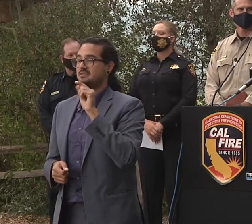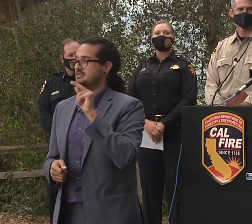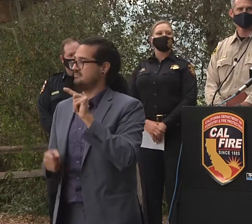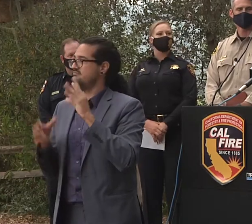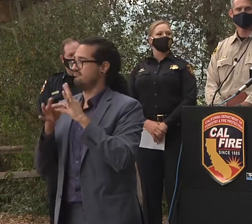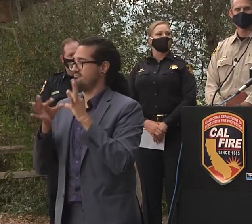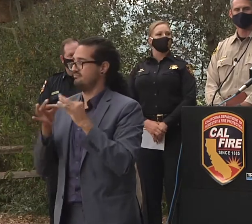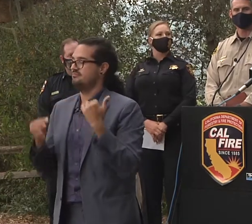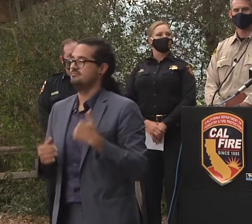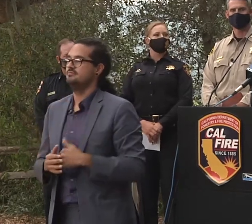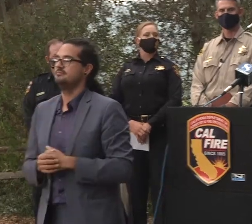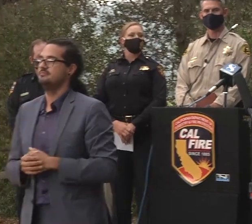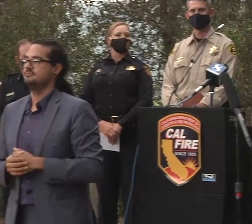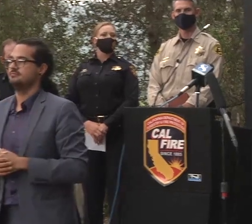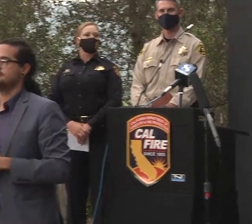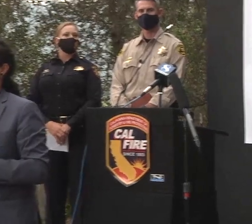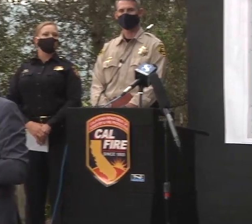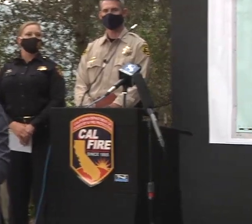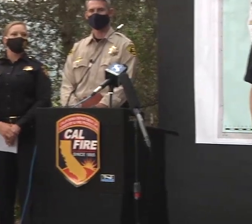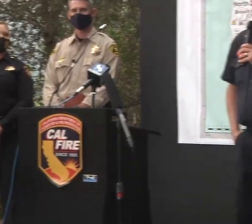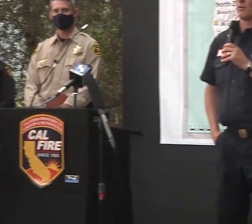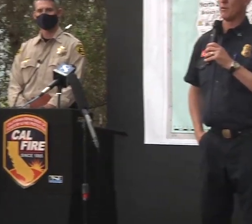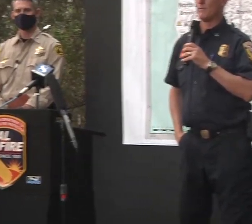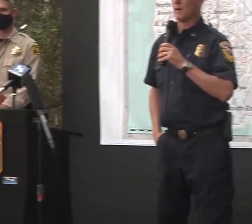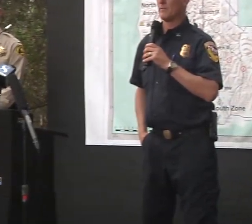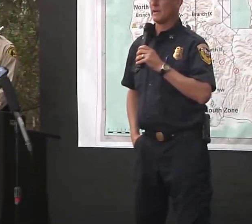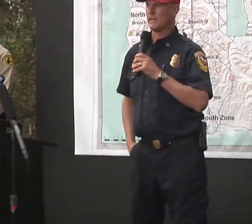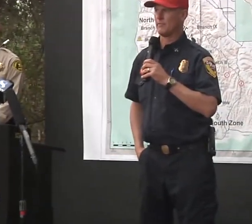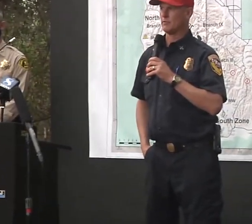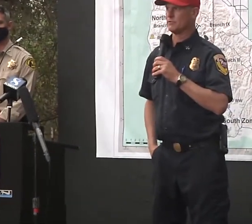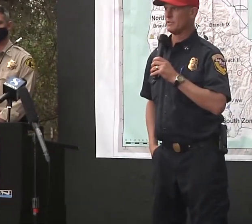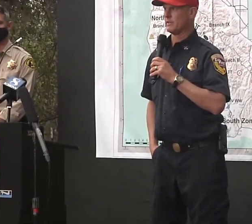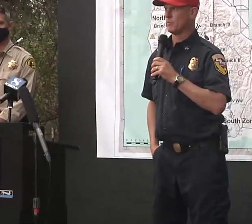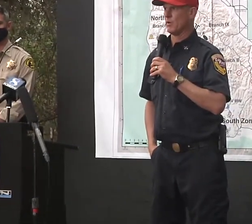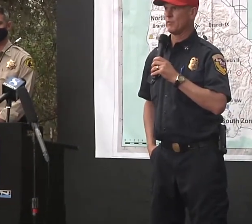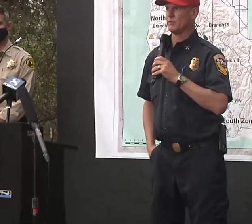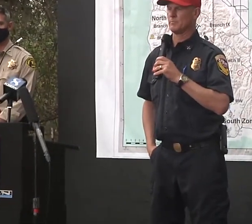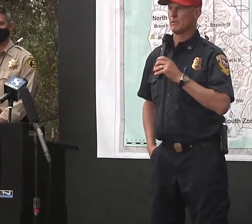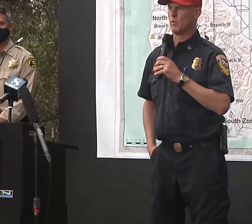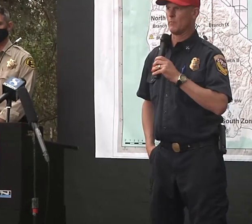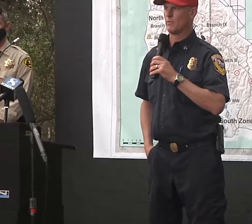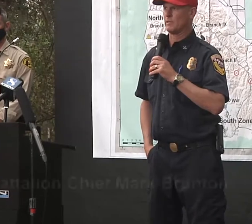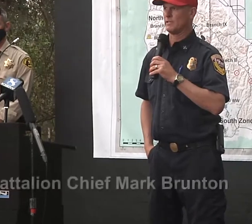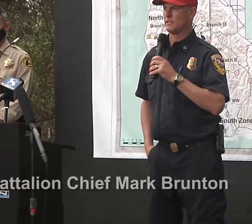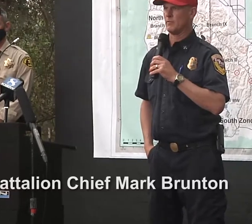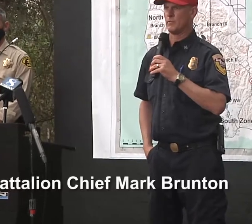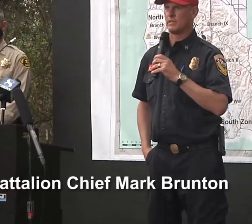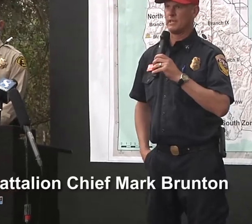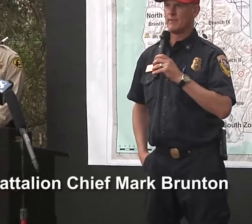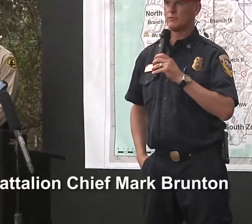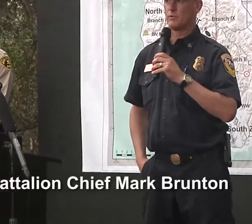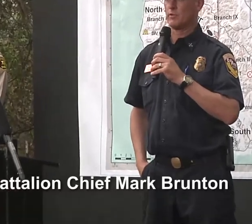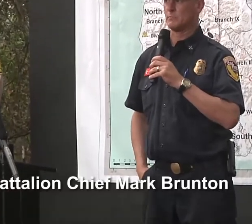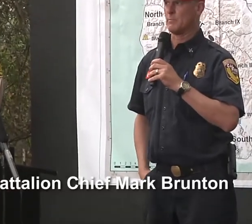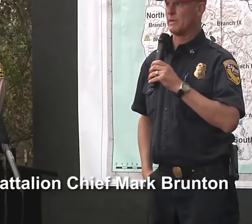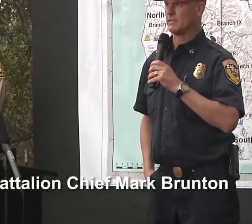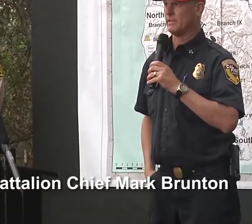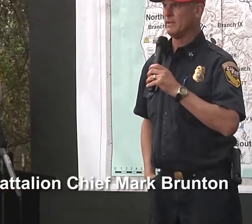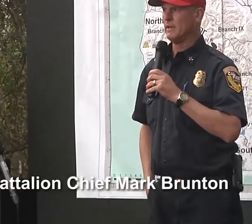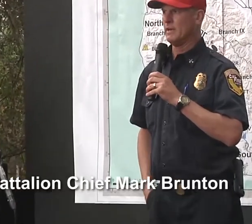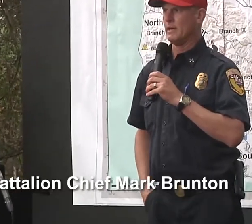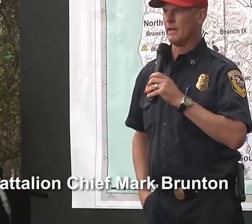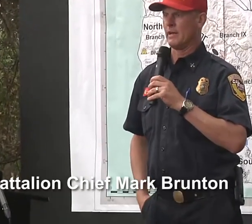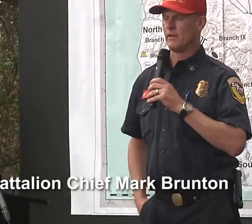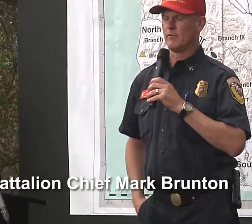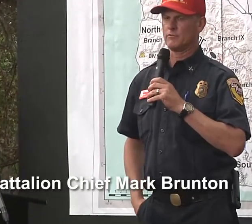Good evening. So another very successful day in our firefighting efforts. The weather has been cooperating with us, even with the adverse weather that's been